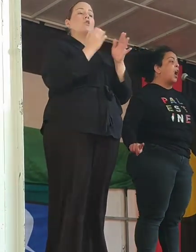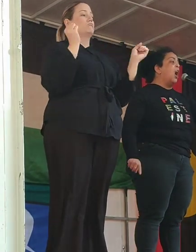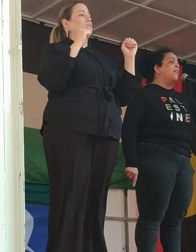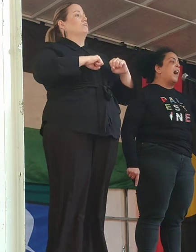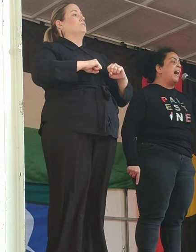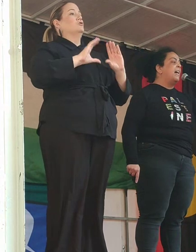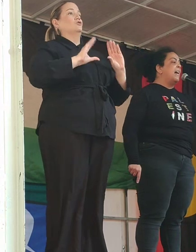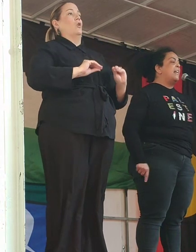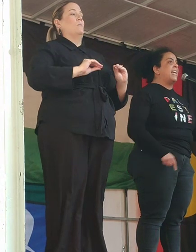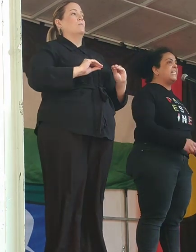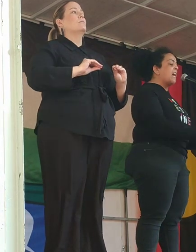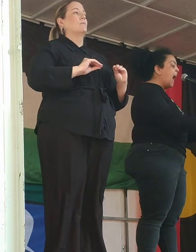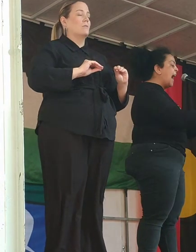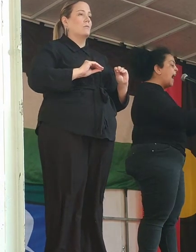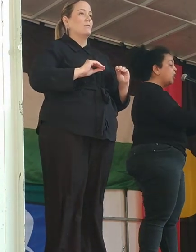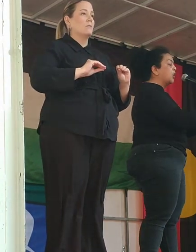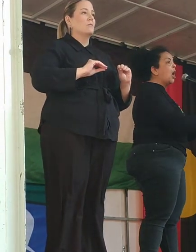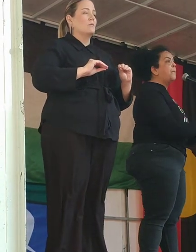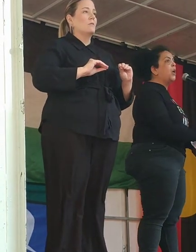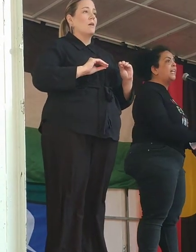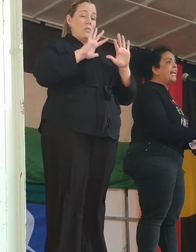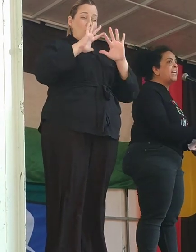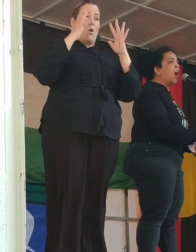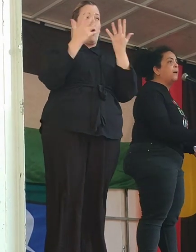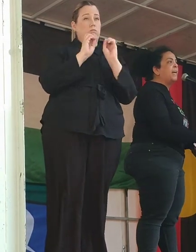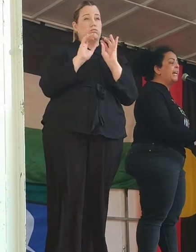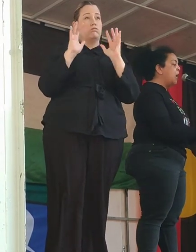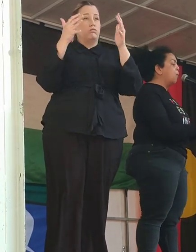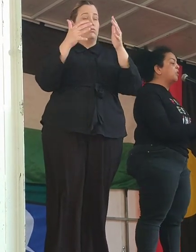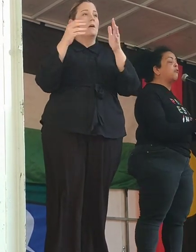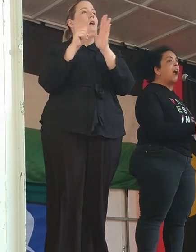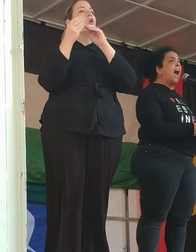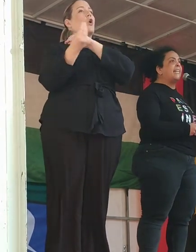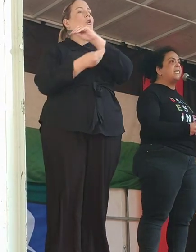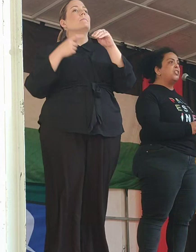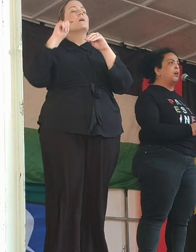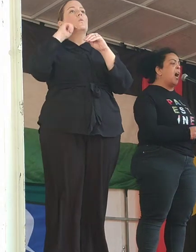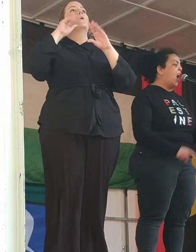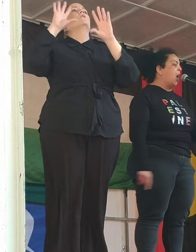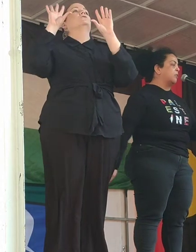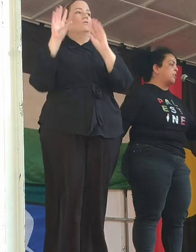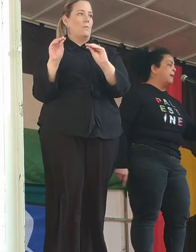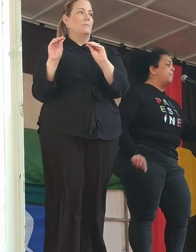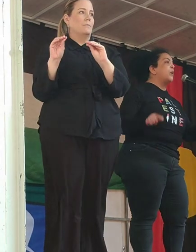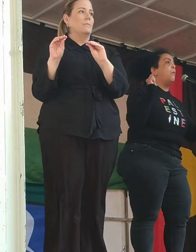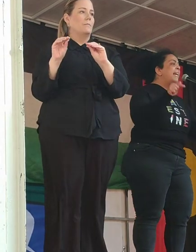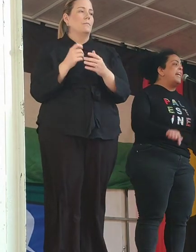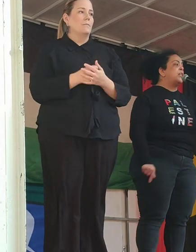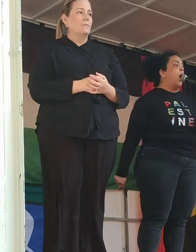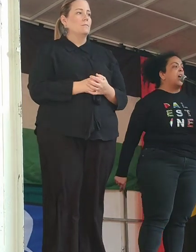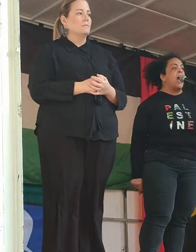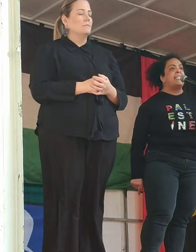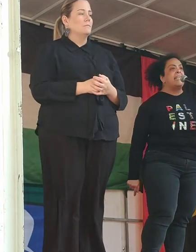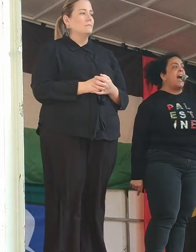world over, the entire global economy would grind to a halt. We need